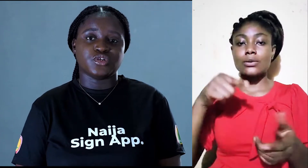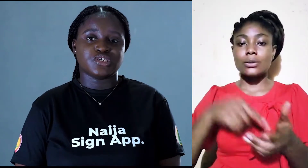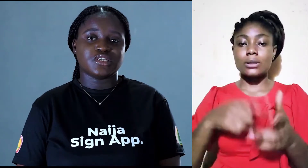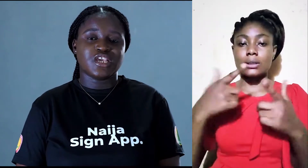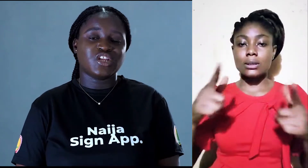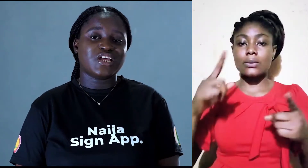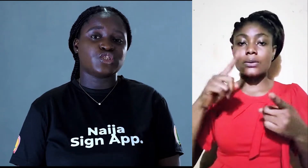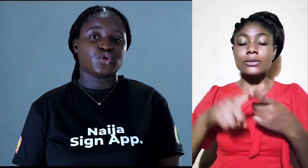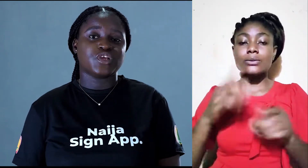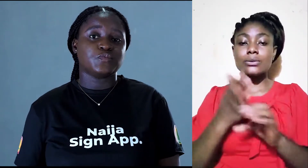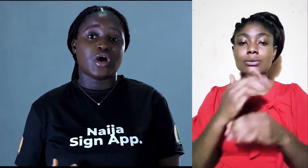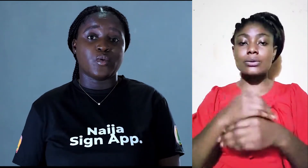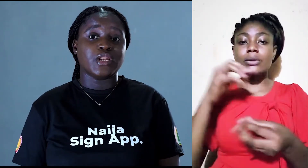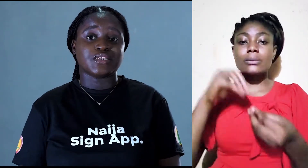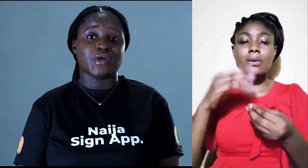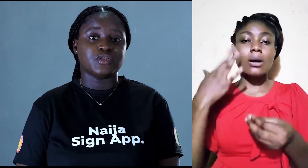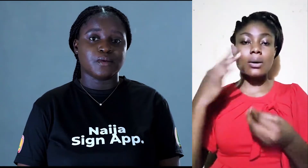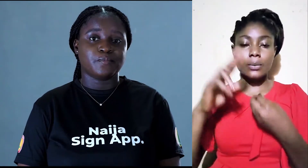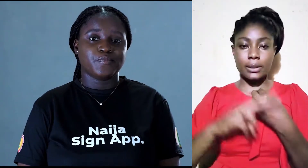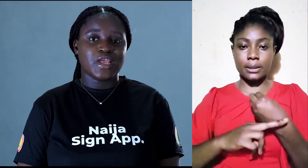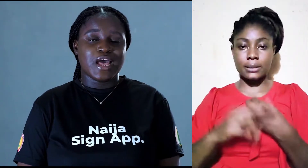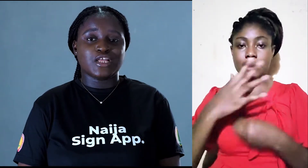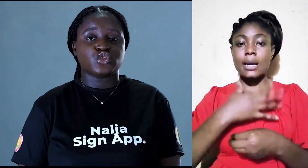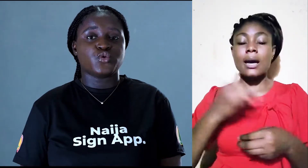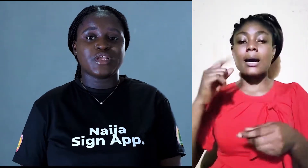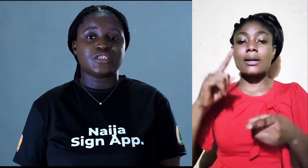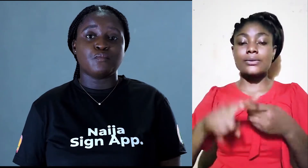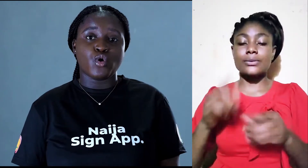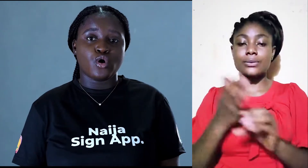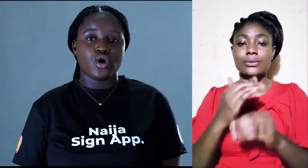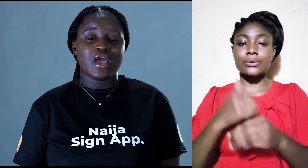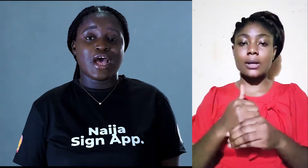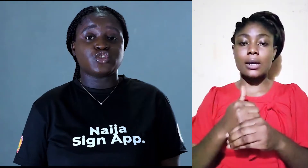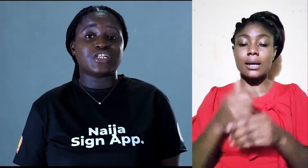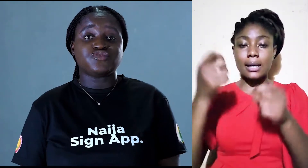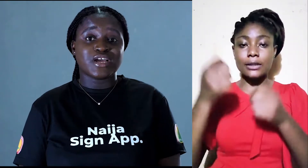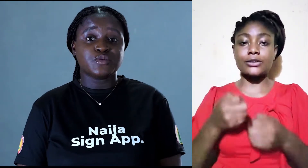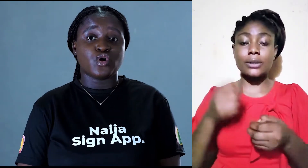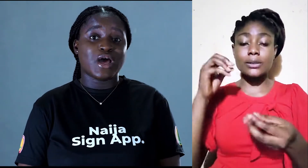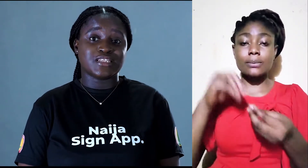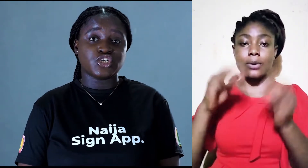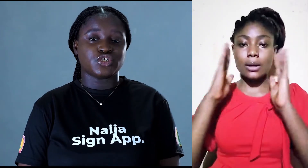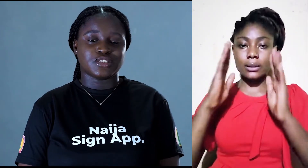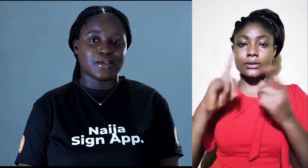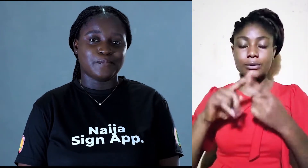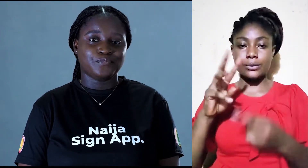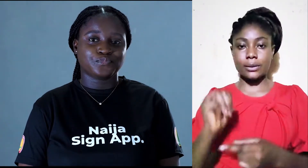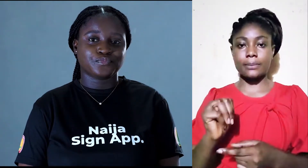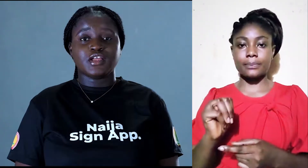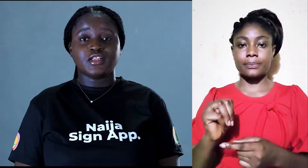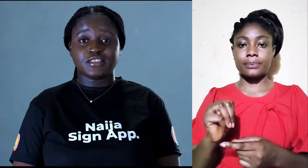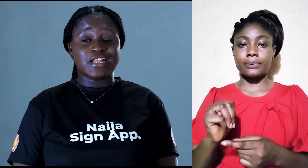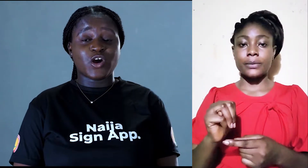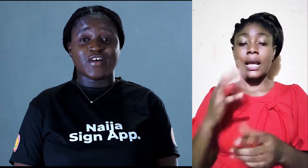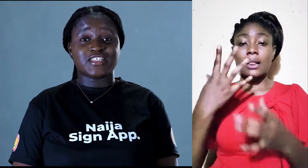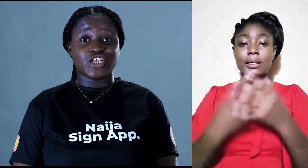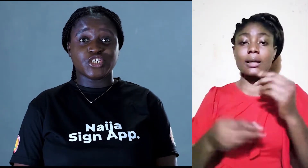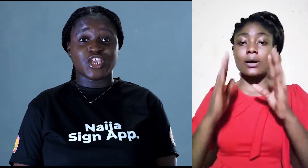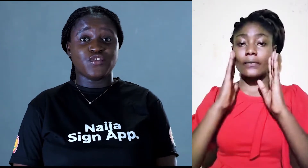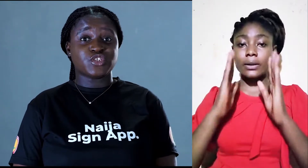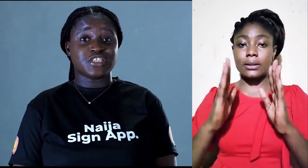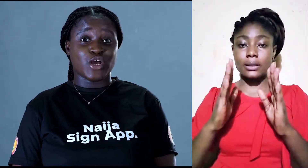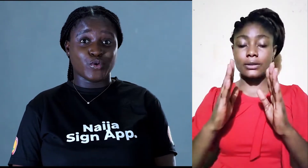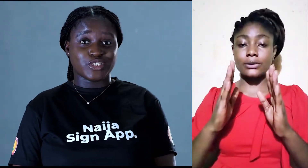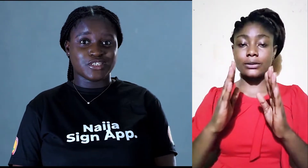these languages in order to create more awareness about them and to create more and to attract more attention to them. The lack of